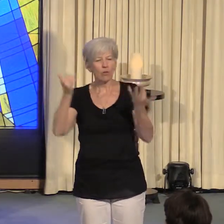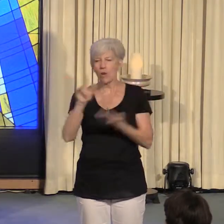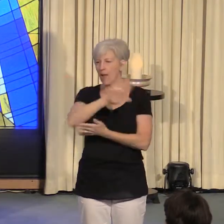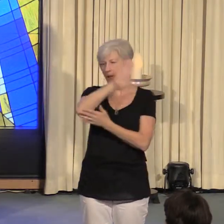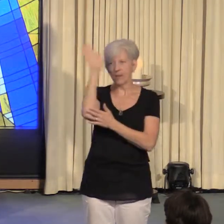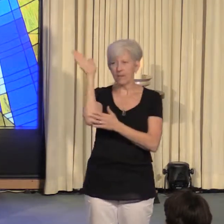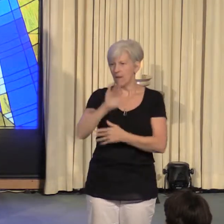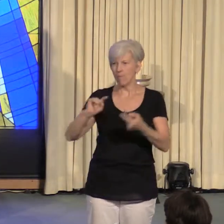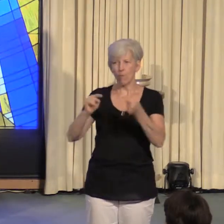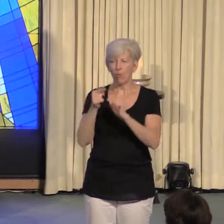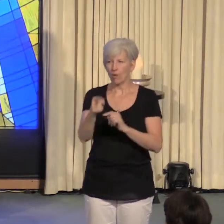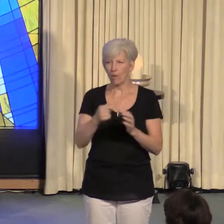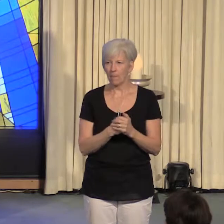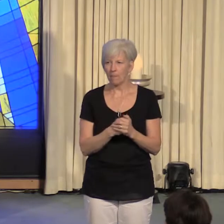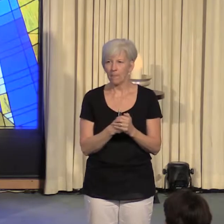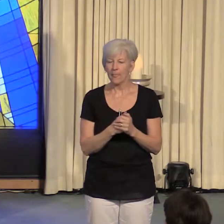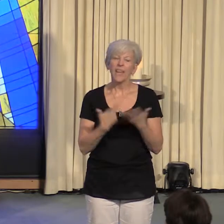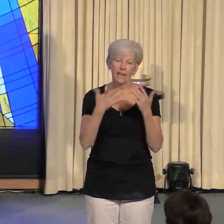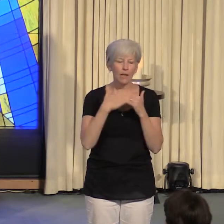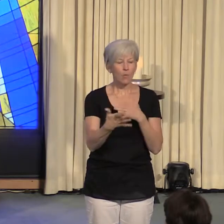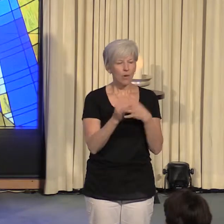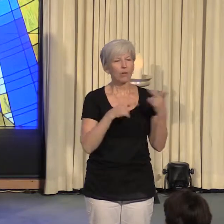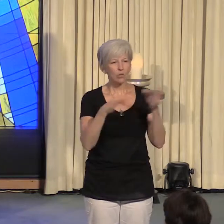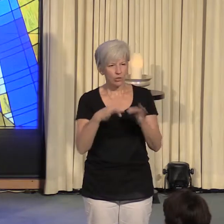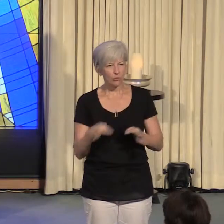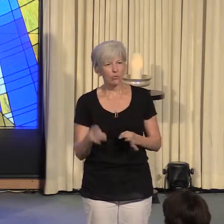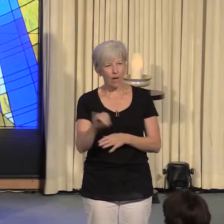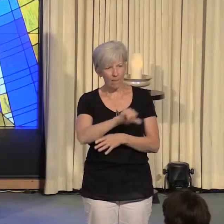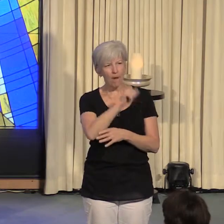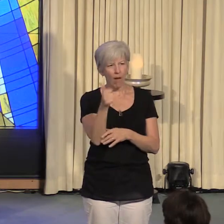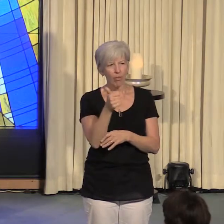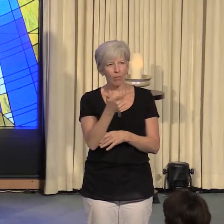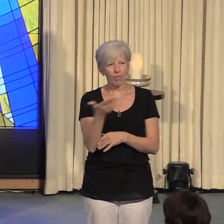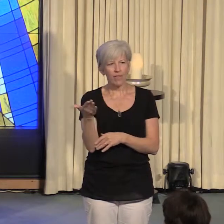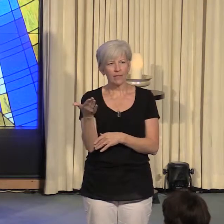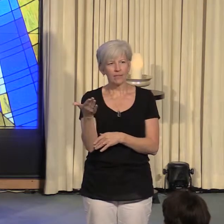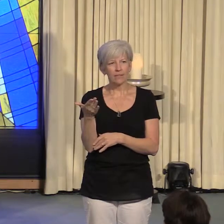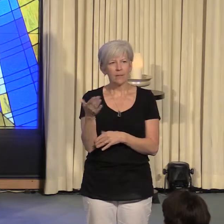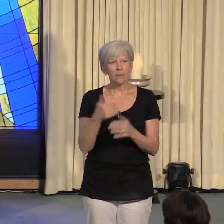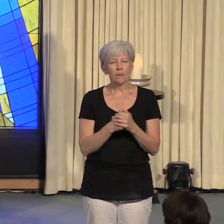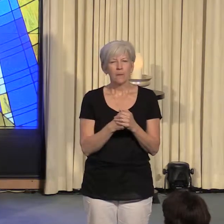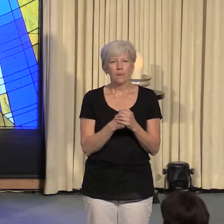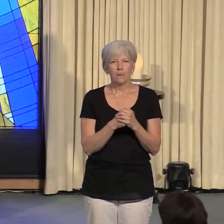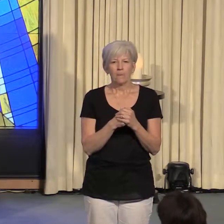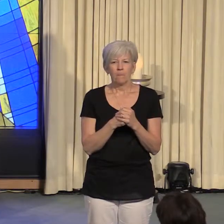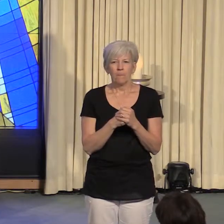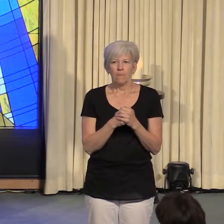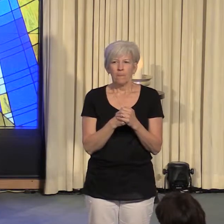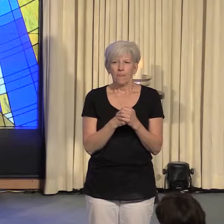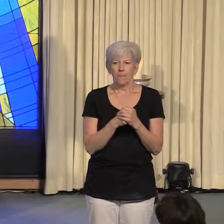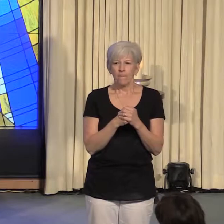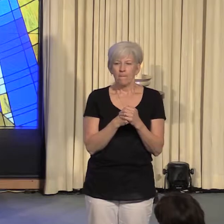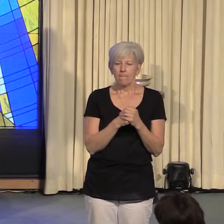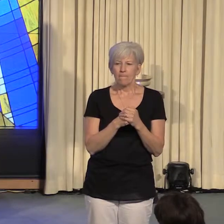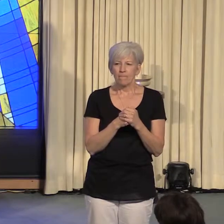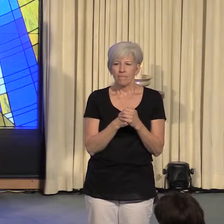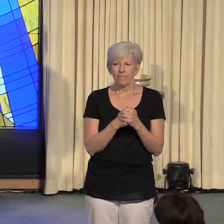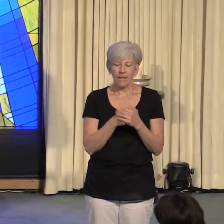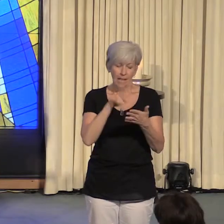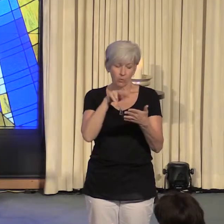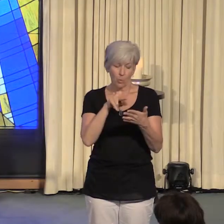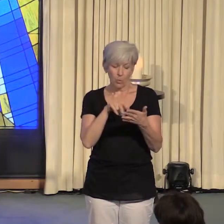describes another colonel and several other different things. But then as we get further down in